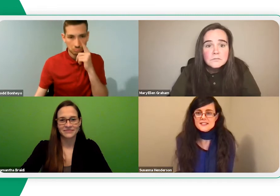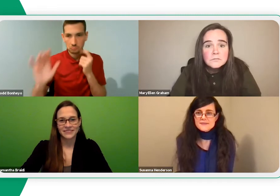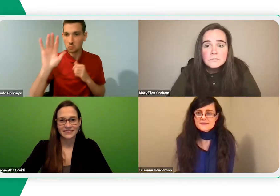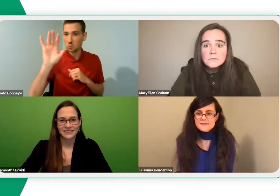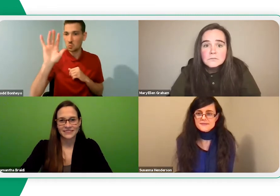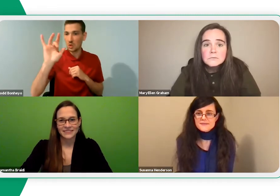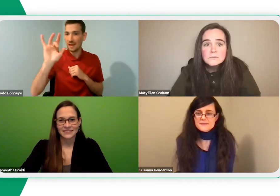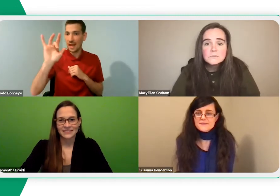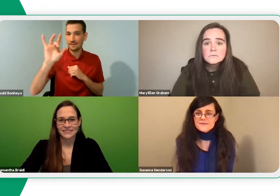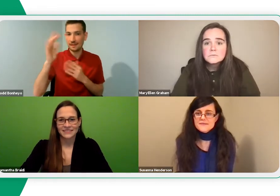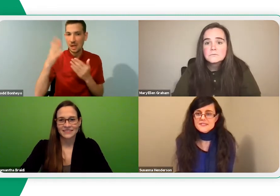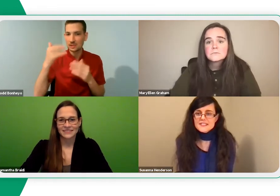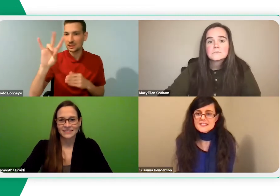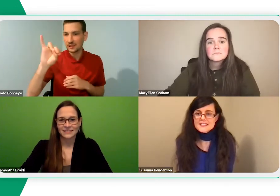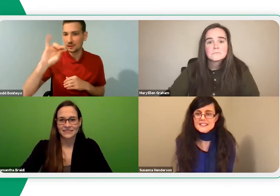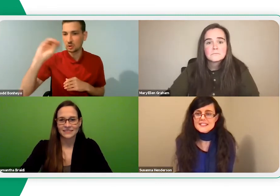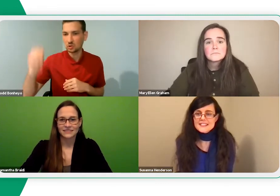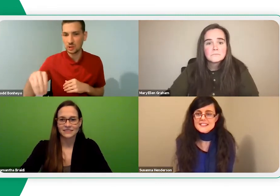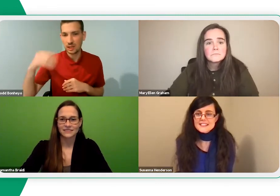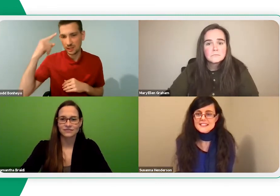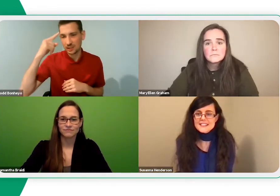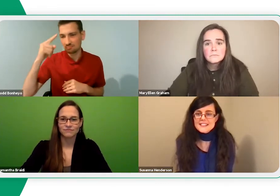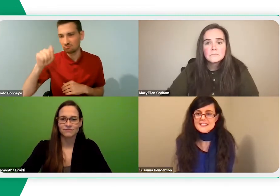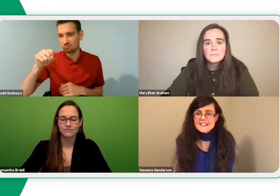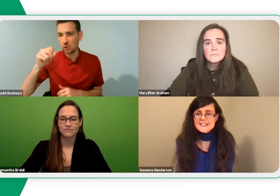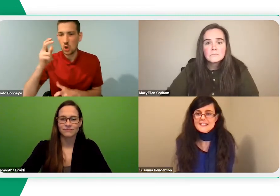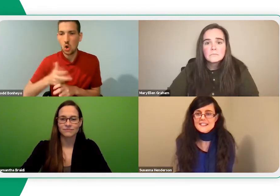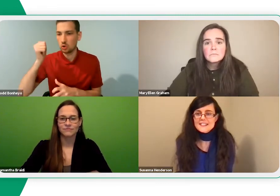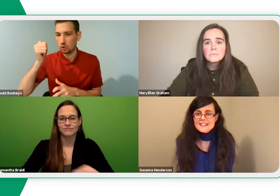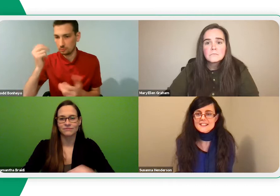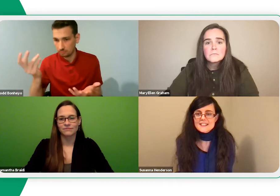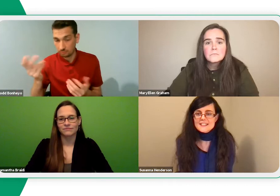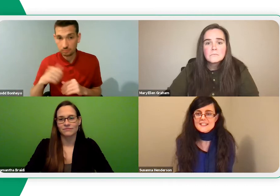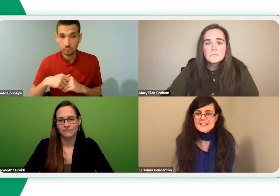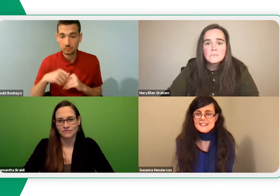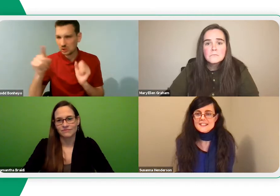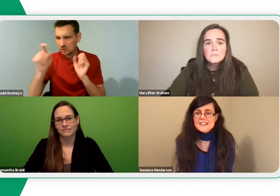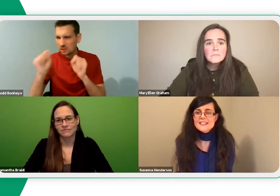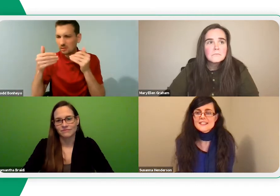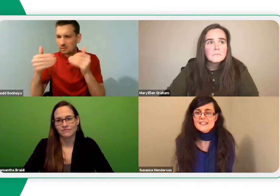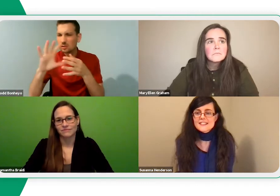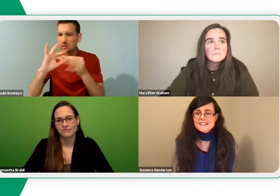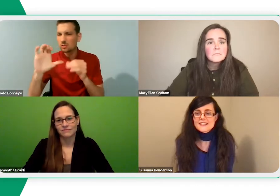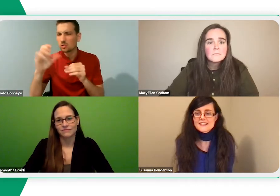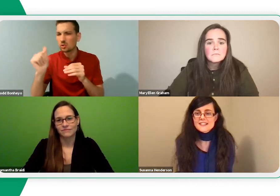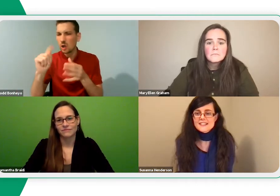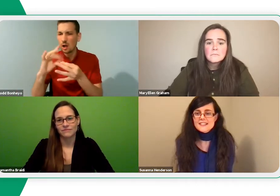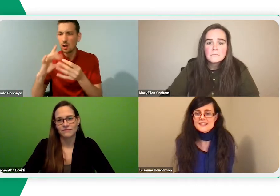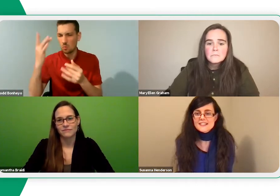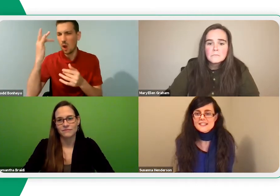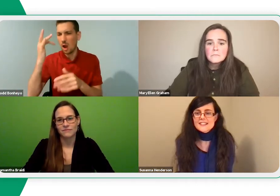This is Mary Ellen speaking. Wow, the numbers are close. Yeah, so about 25, about 70%